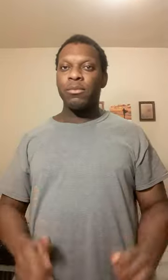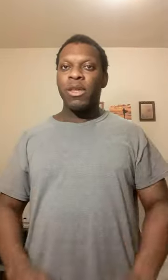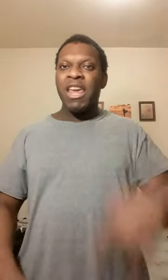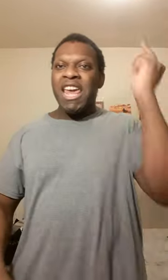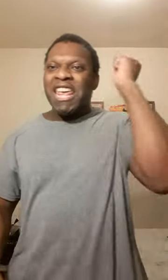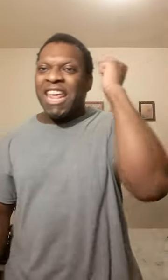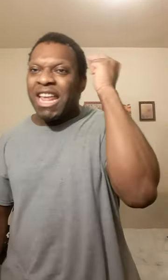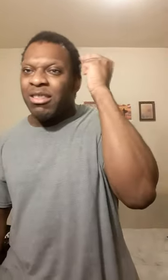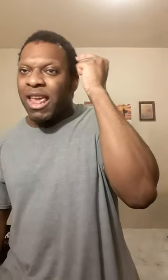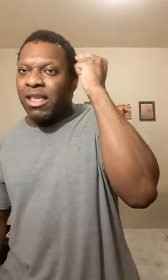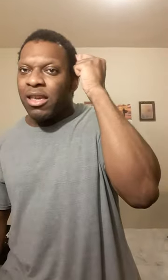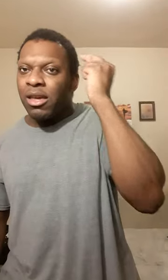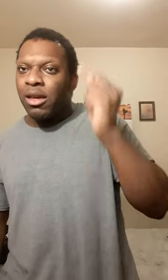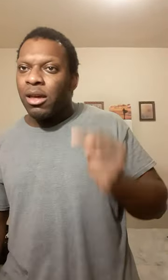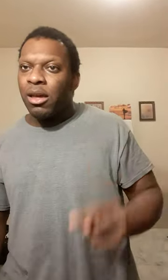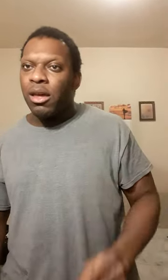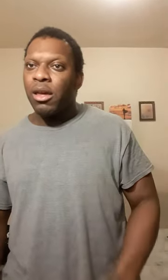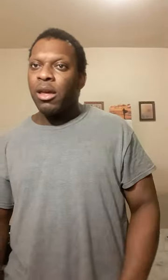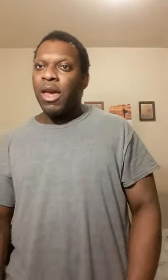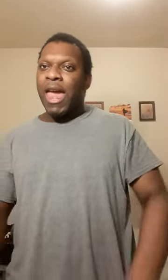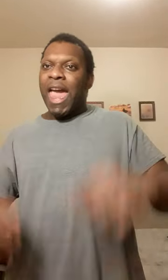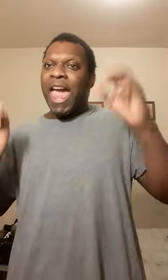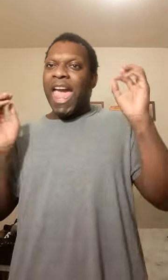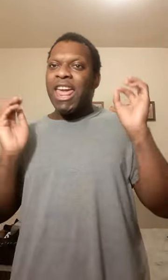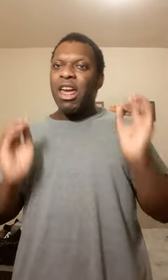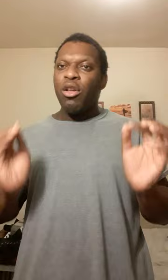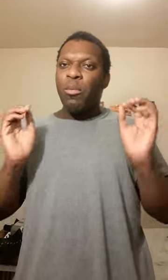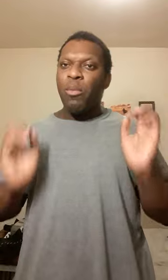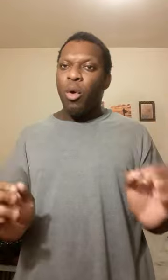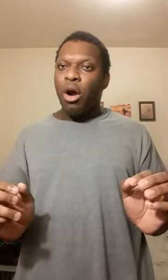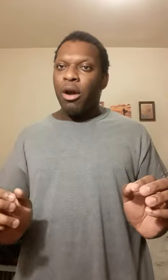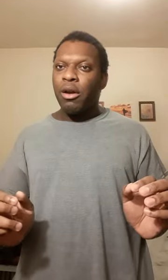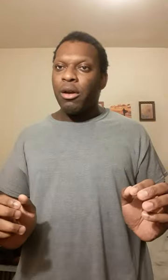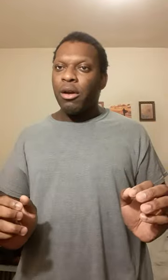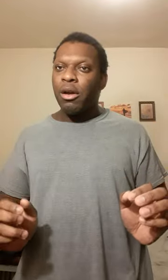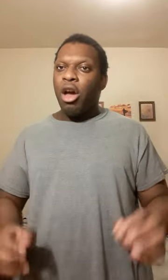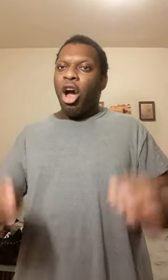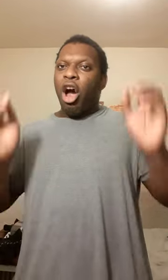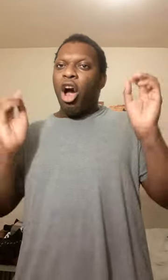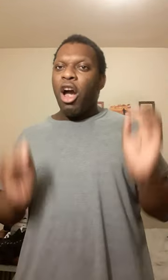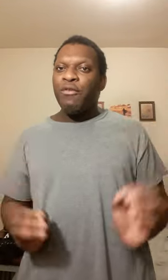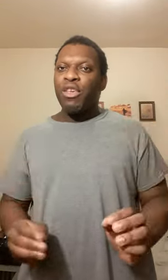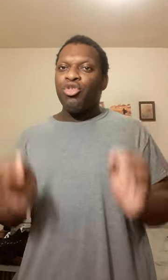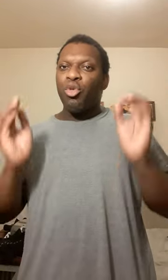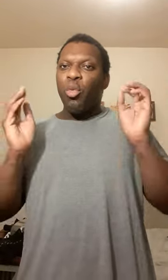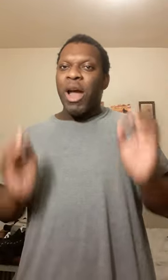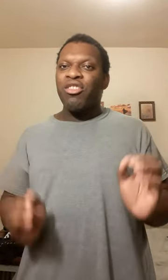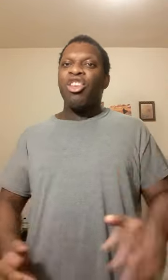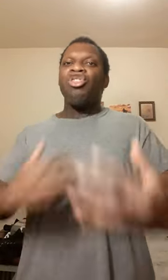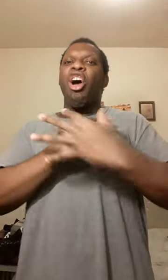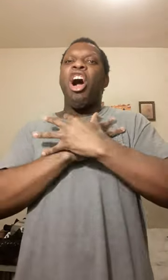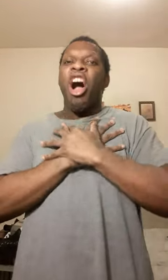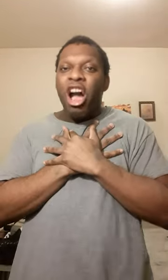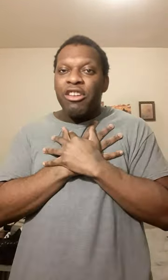Listen a little more often to what your heart